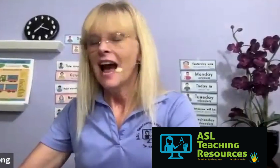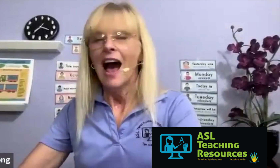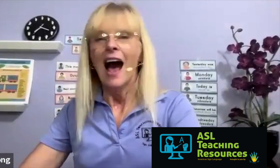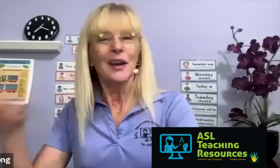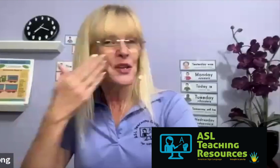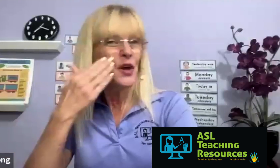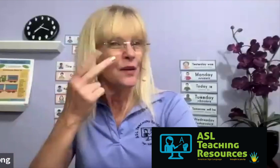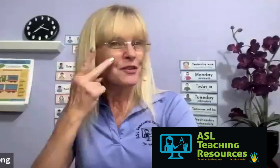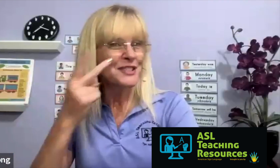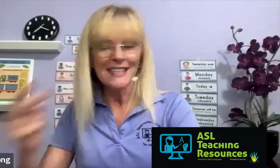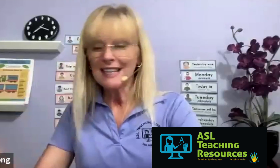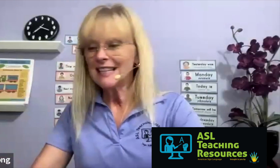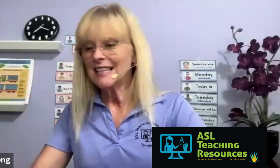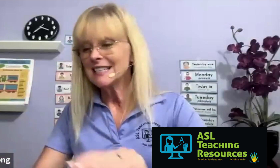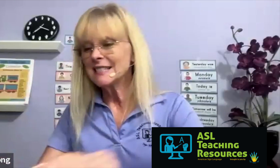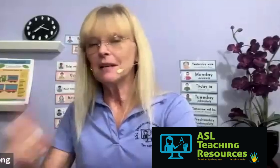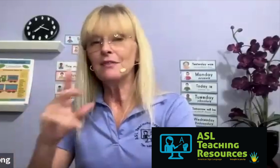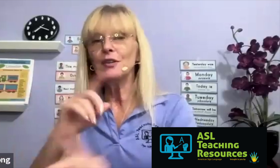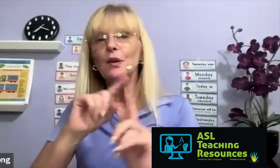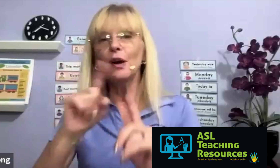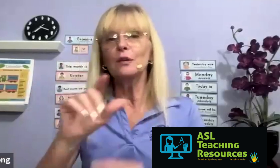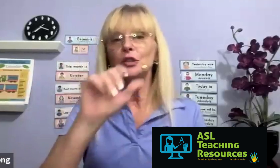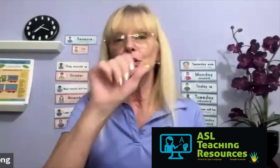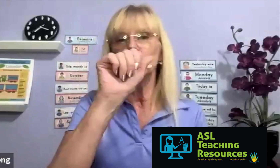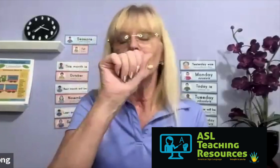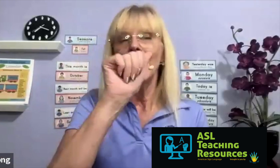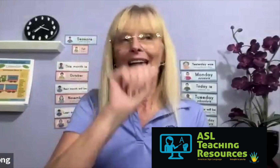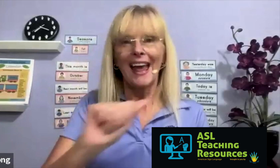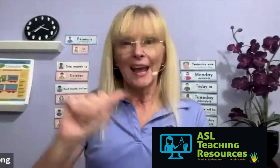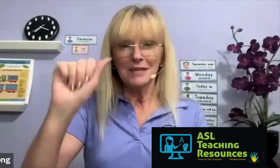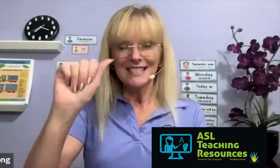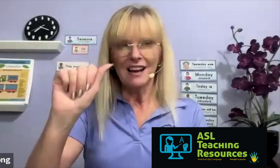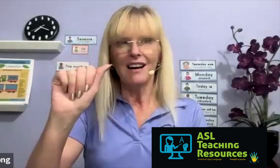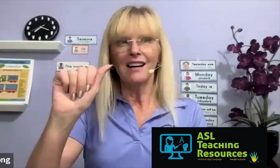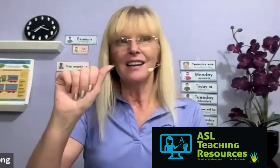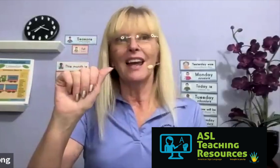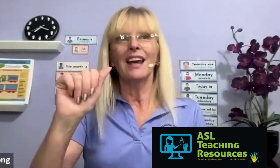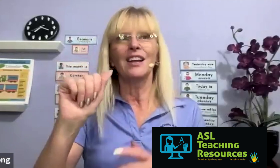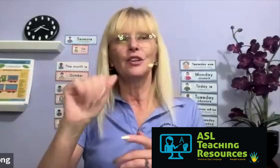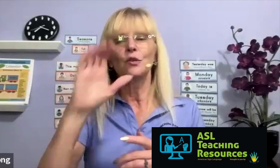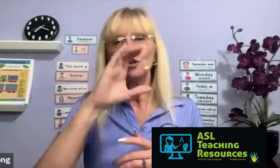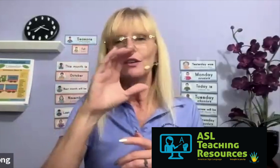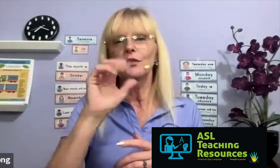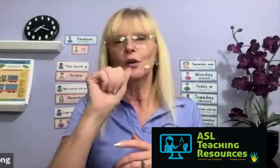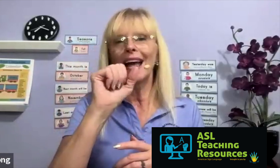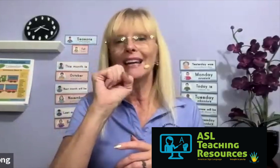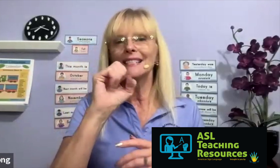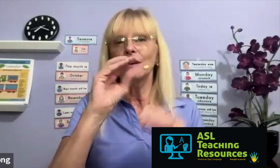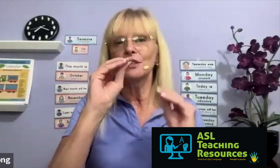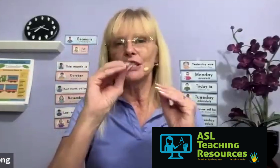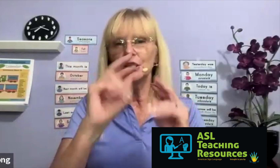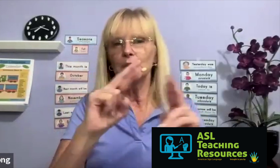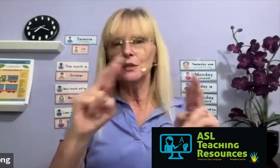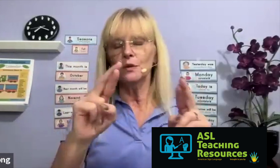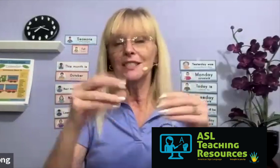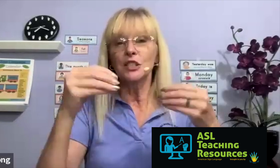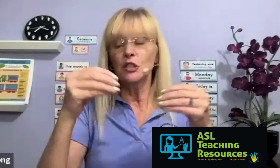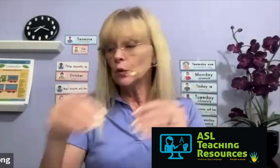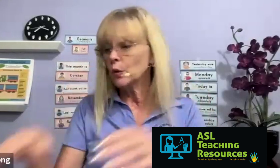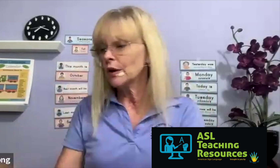I don't know if you've seen this, but if you go to Amazon and you look for ASL Teaching Resources store, you